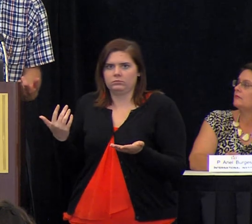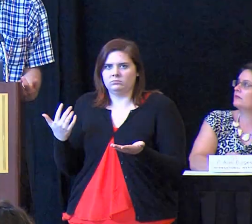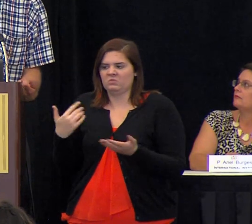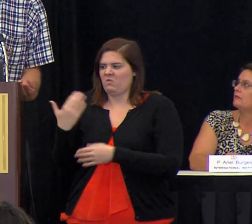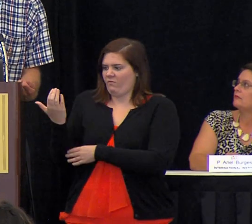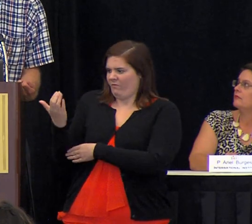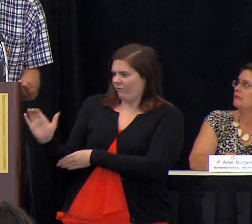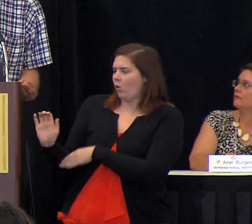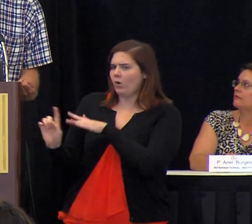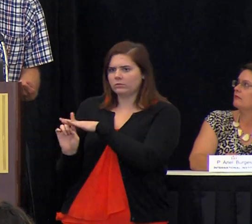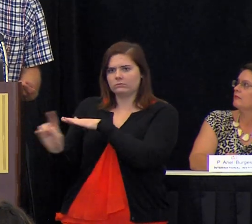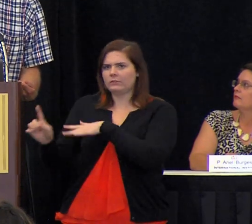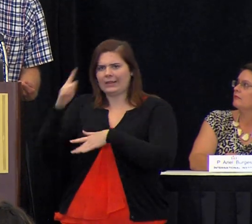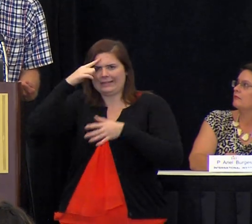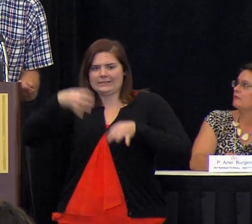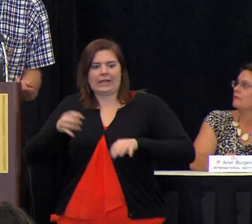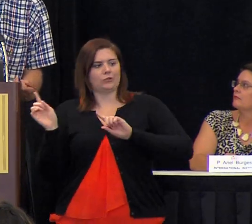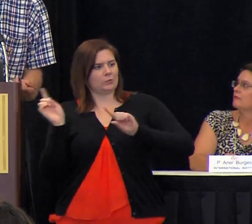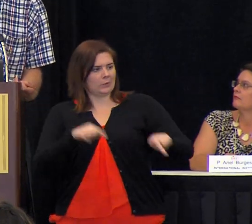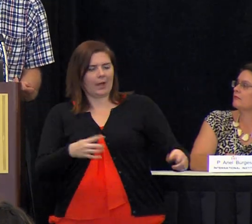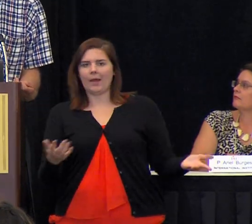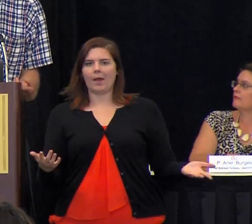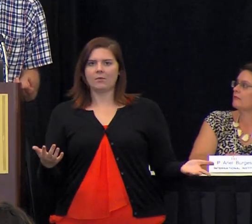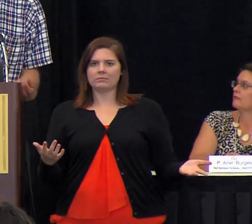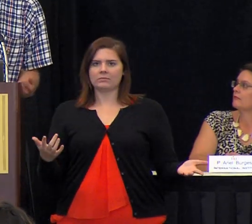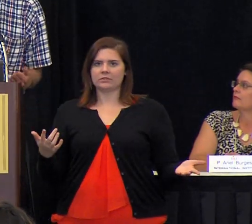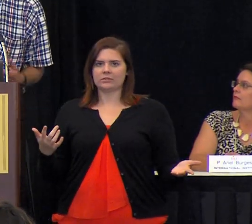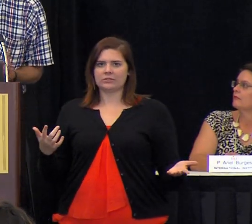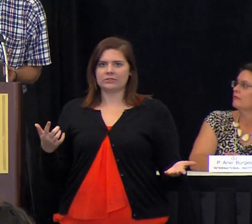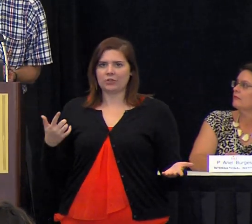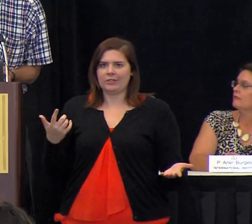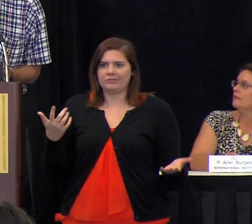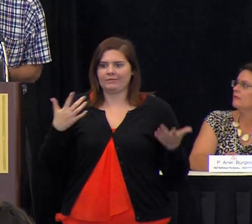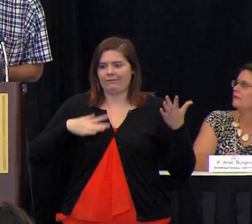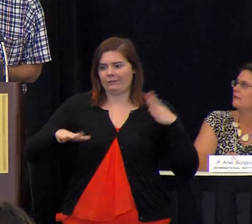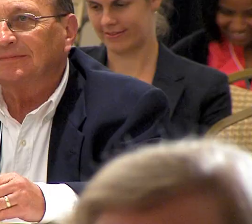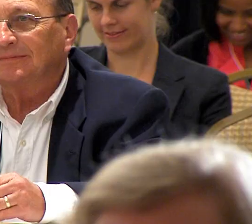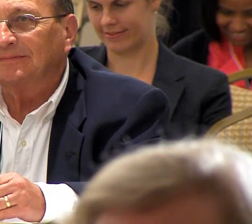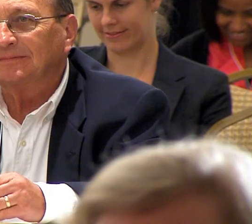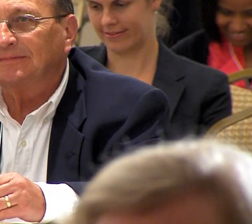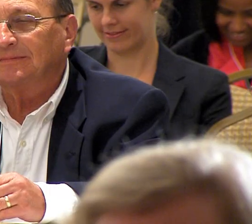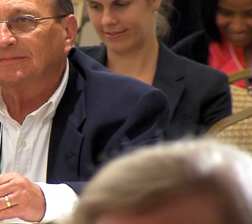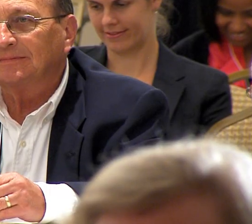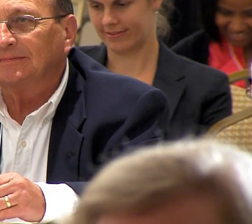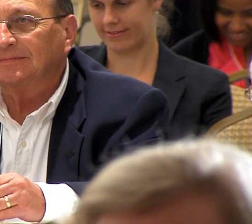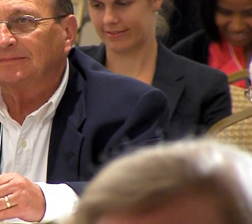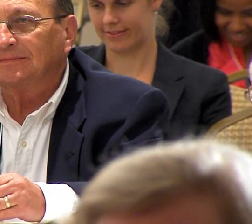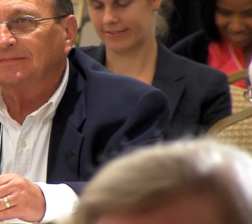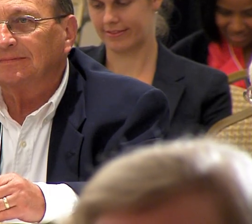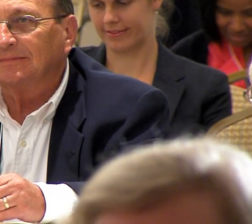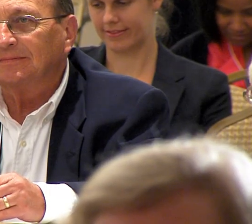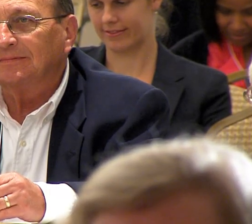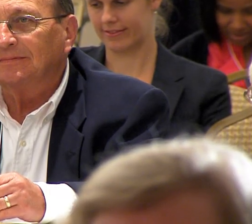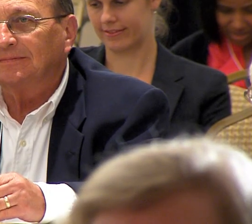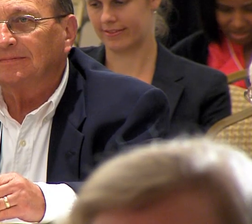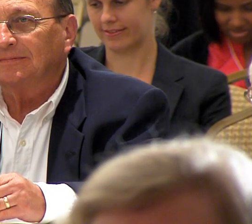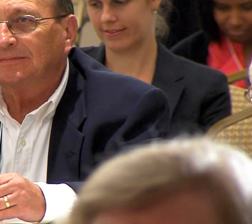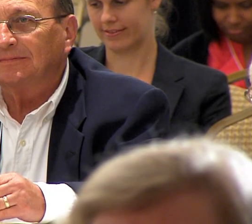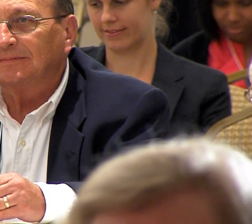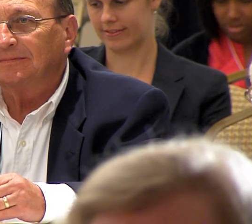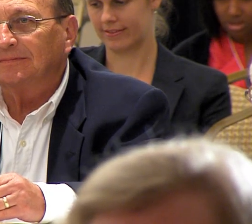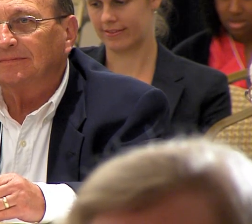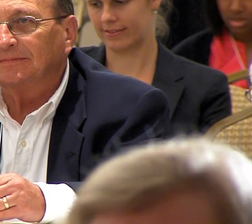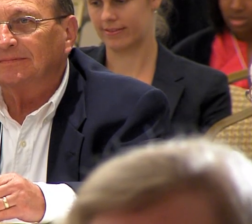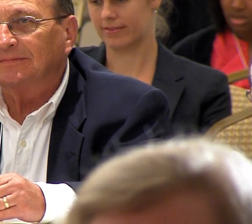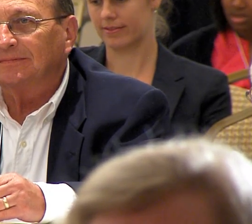forced out they didn't choose to come here so they really come with the clothes on their back often i'm just going to go through a few points i made